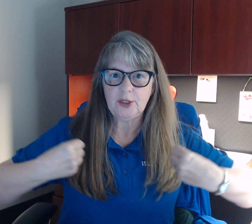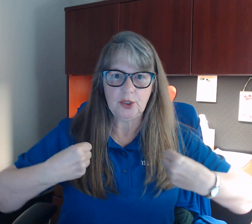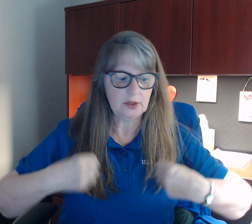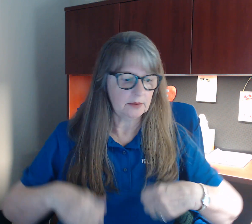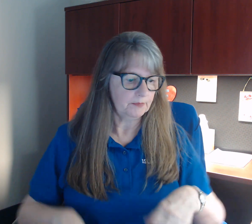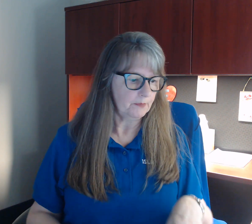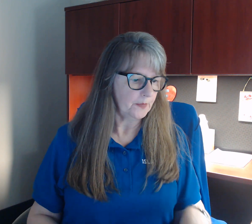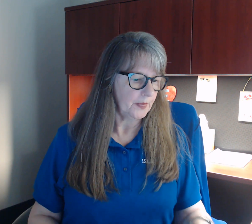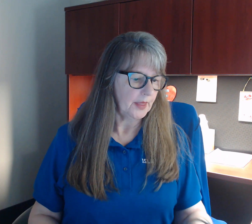it.